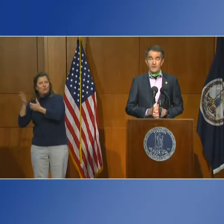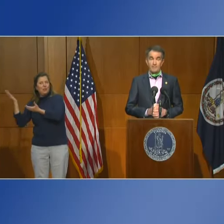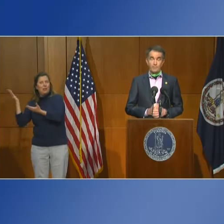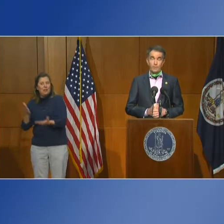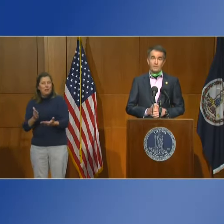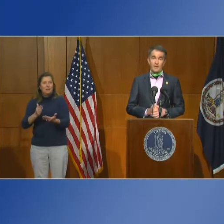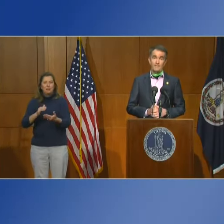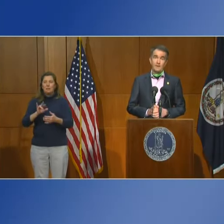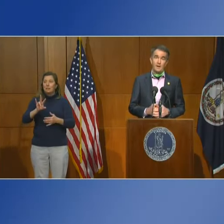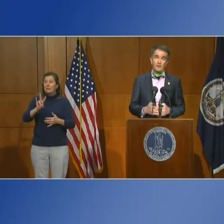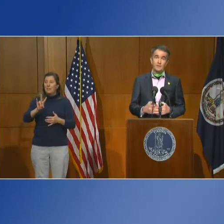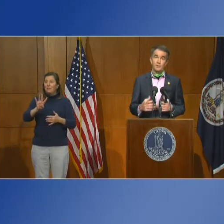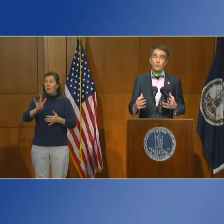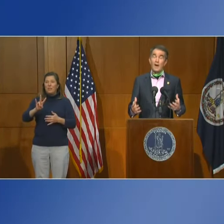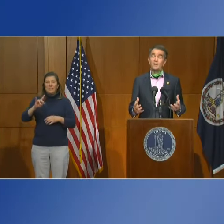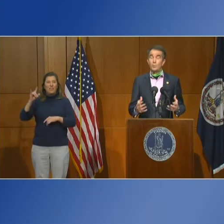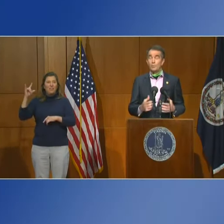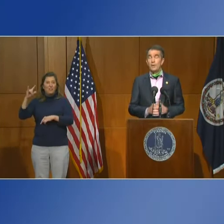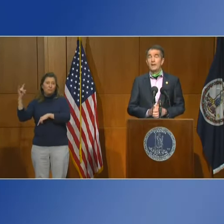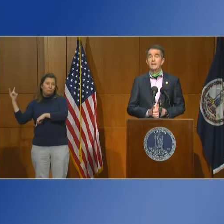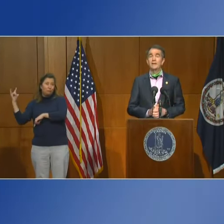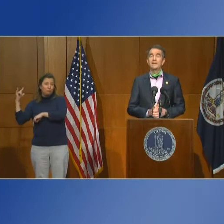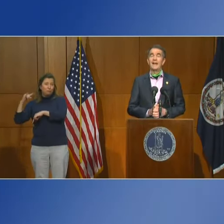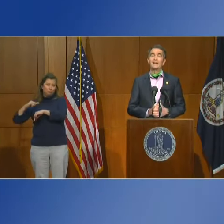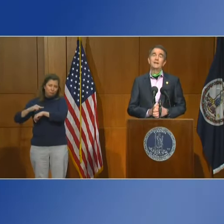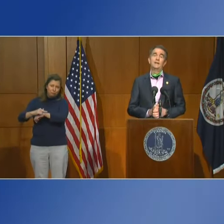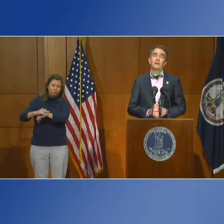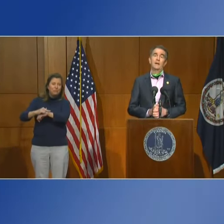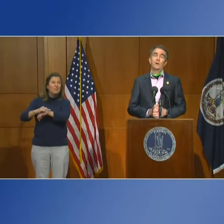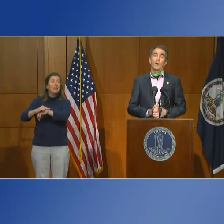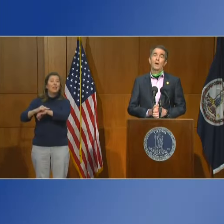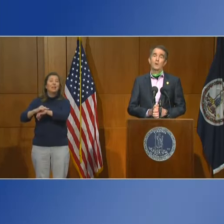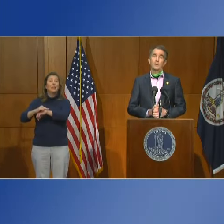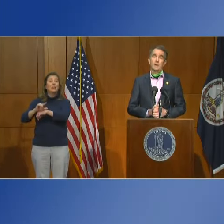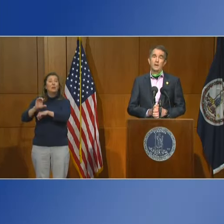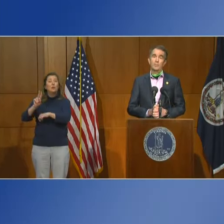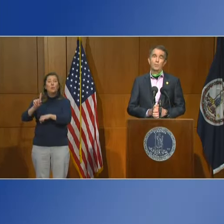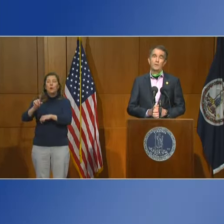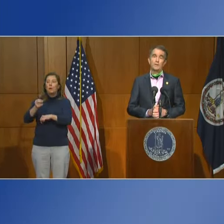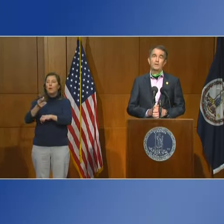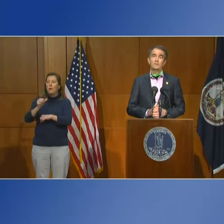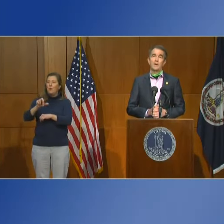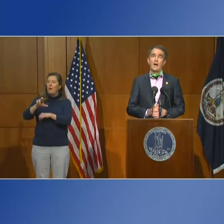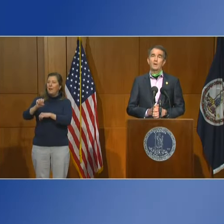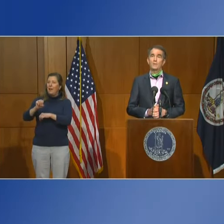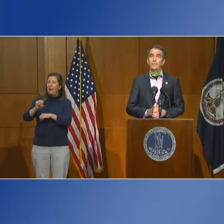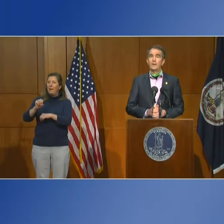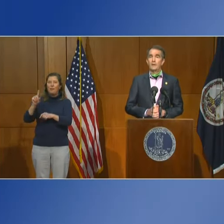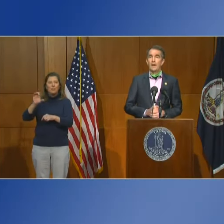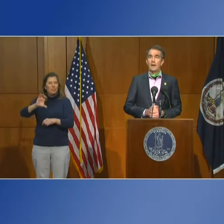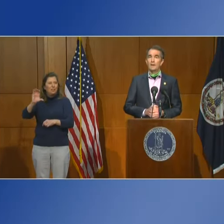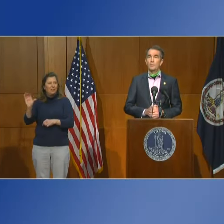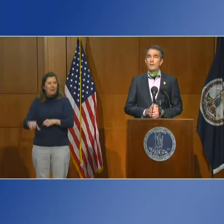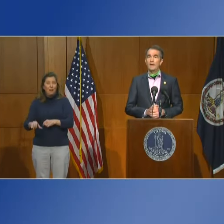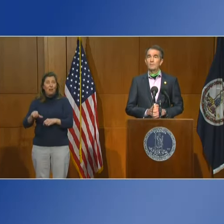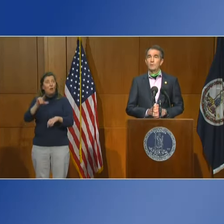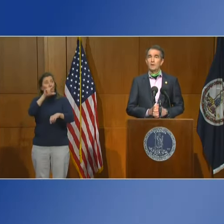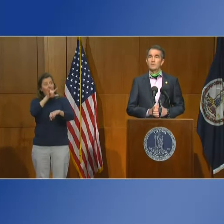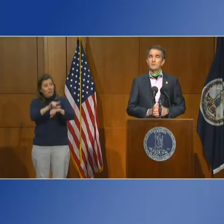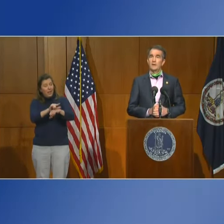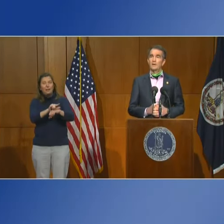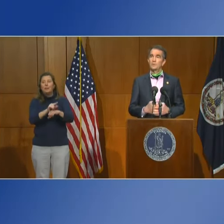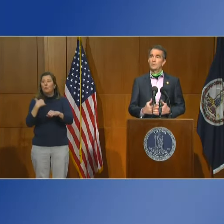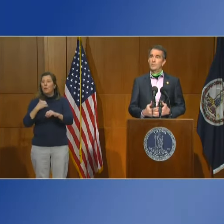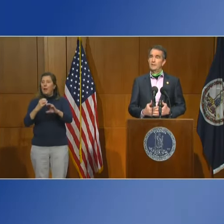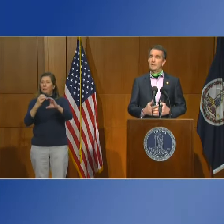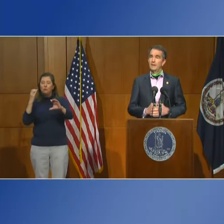was a 747 transport plane that landed at O'Hare Airport in Chicago, and we have